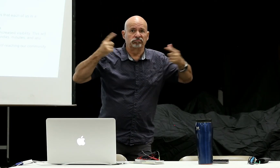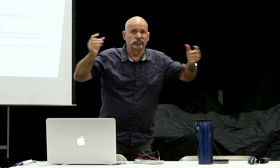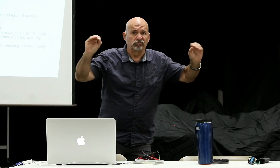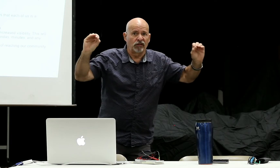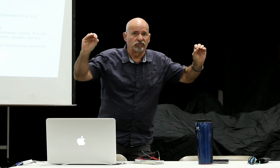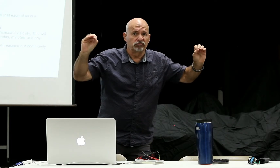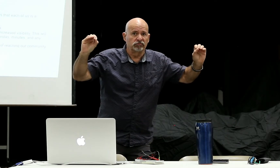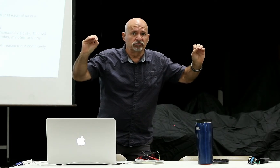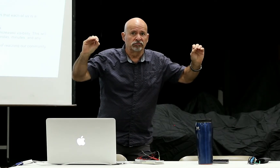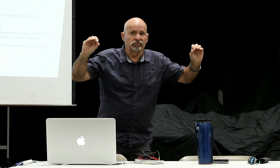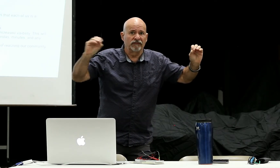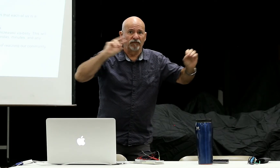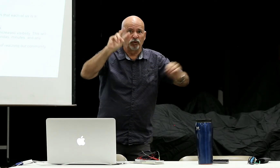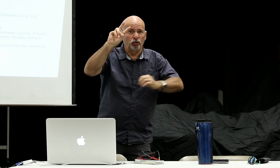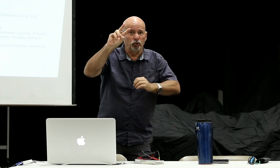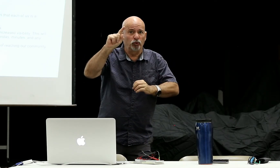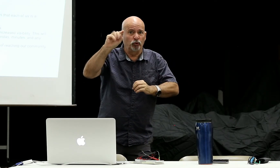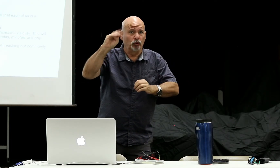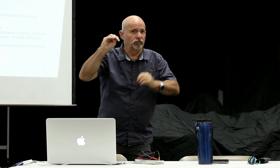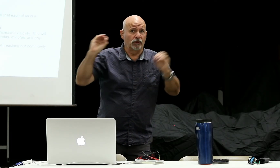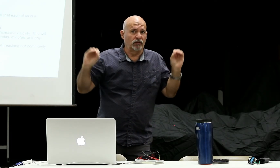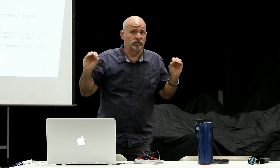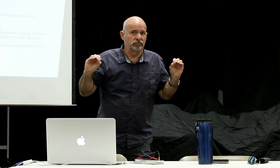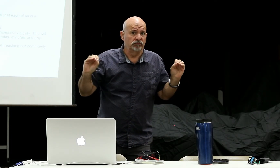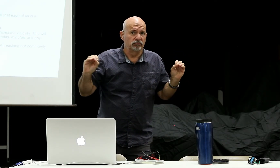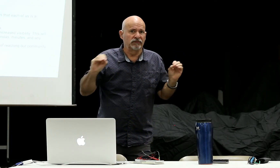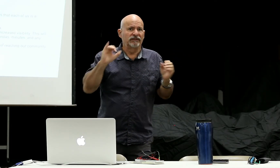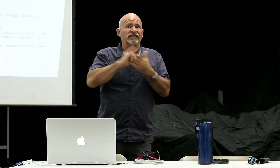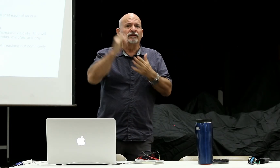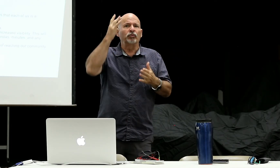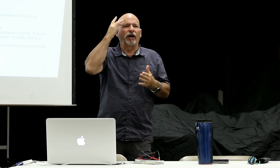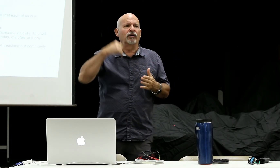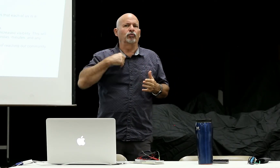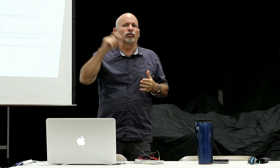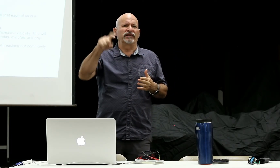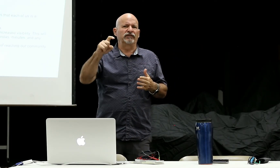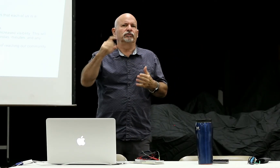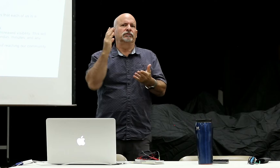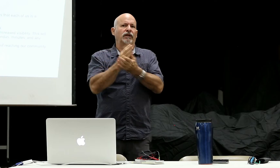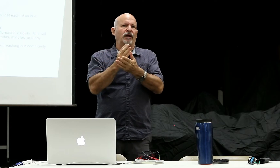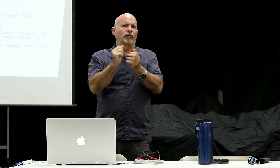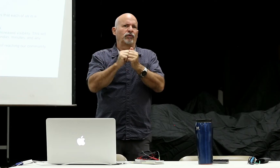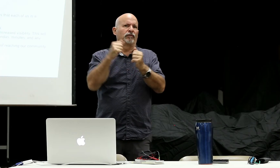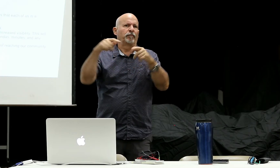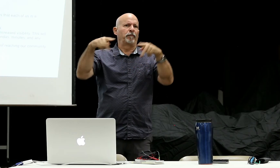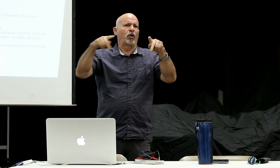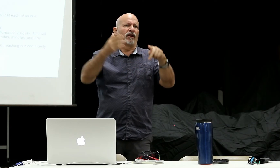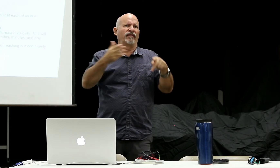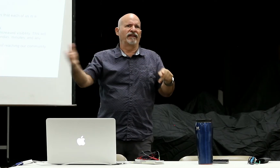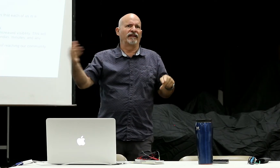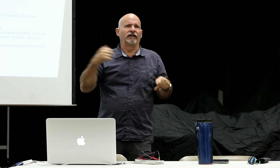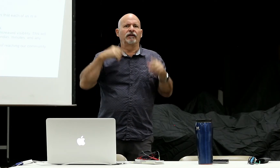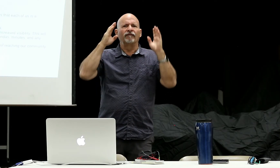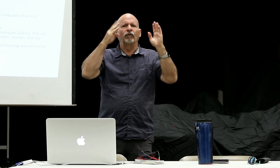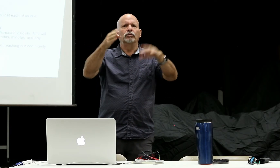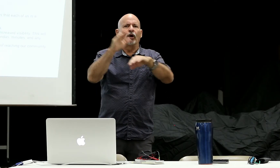poverty, and there are more and more people that are homeless. And they just said they just passed a law that they're going to protect those who are homeless. But